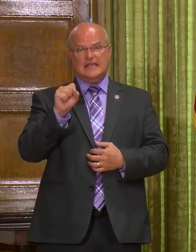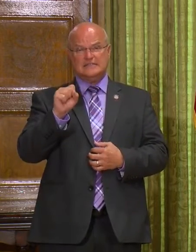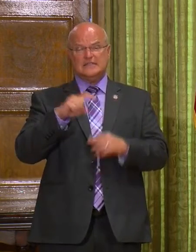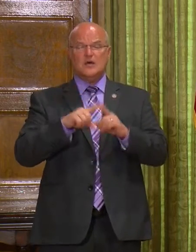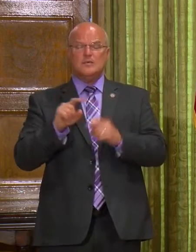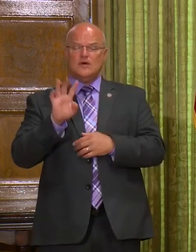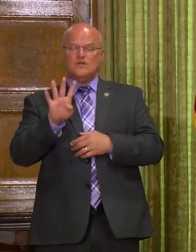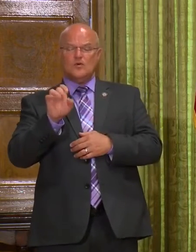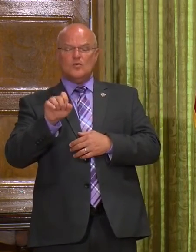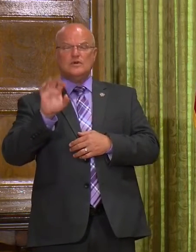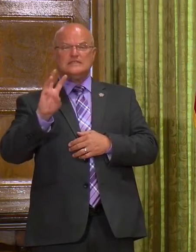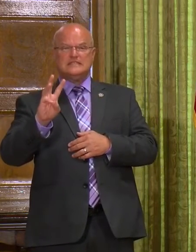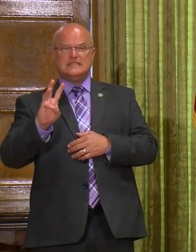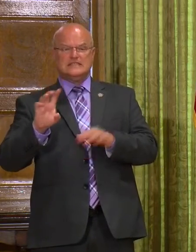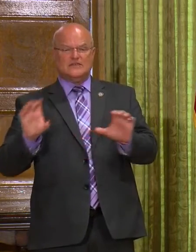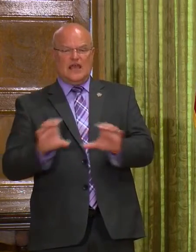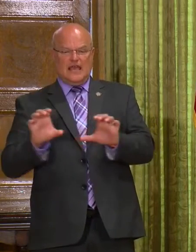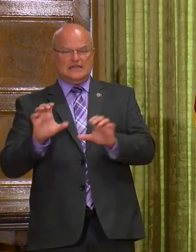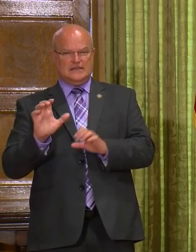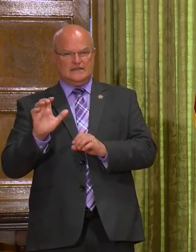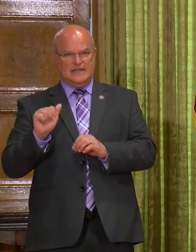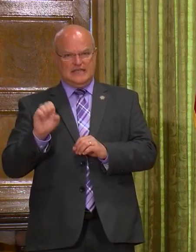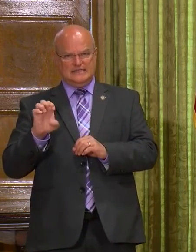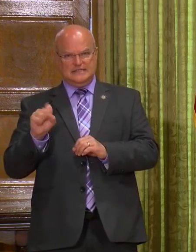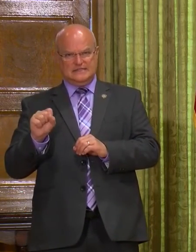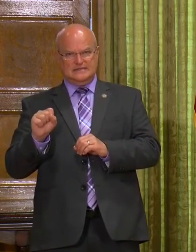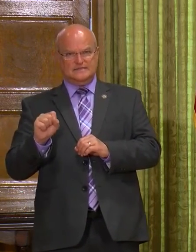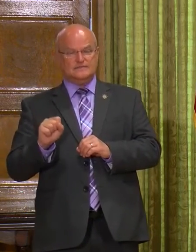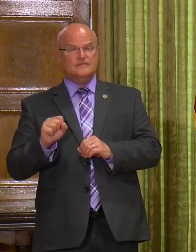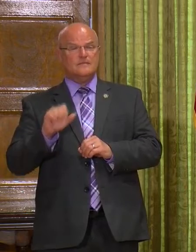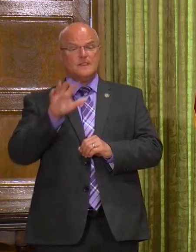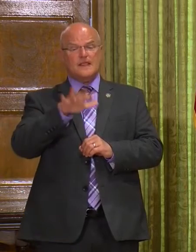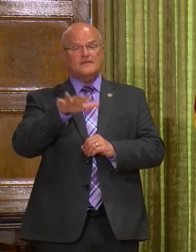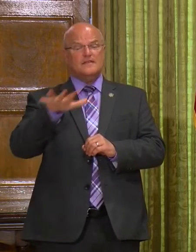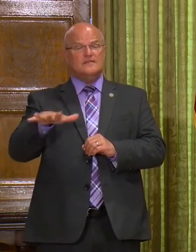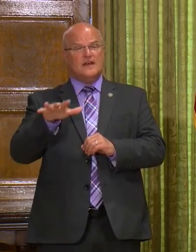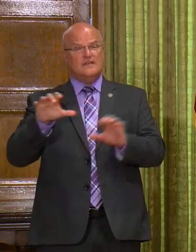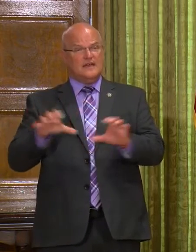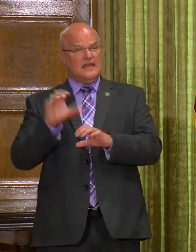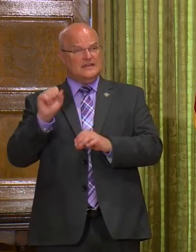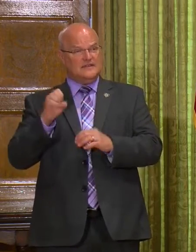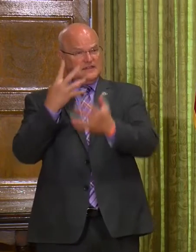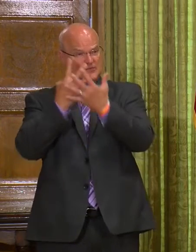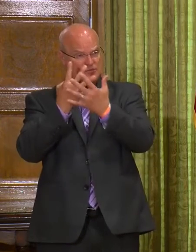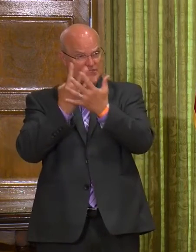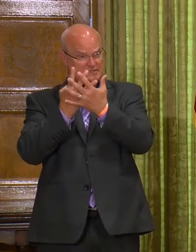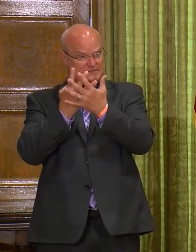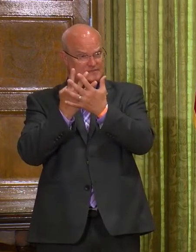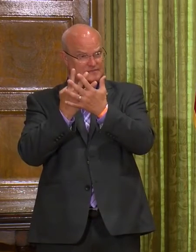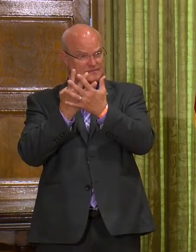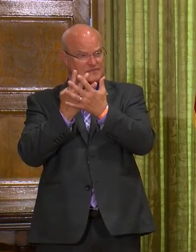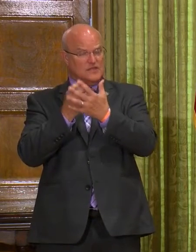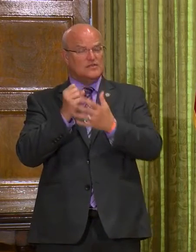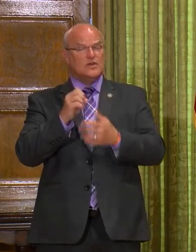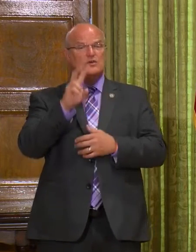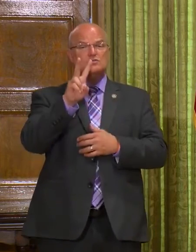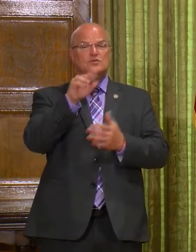only 4.6% of our active cases. 55 of our active cases are in correctional facilities, and